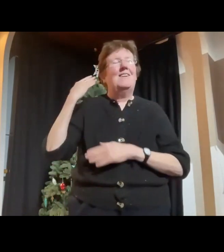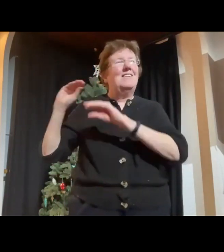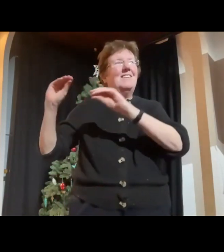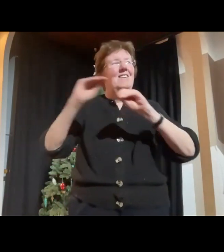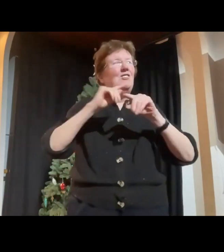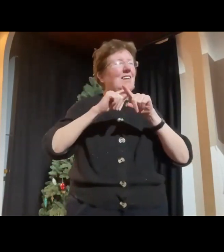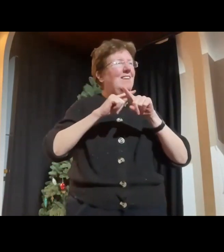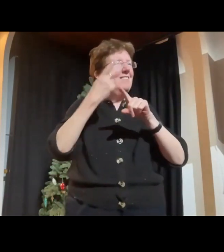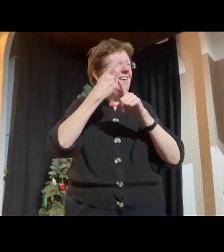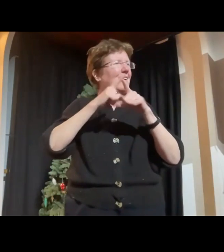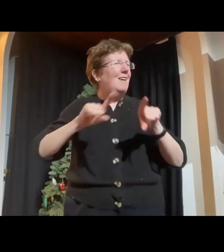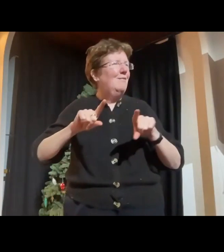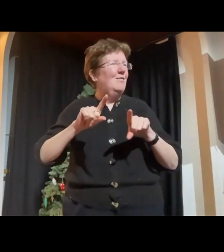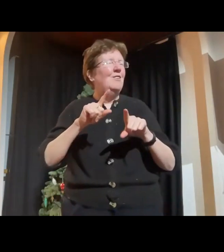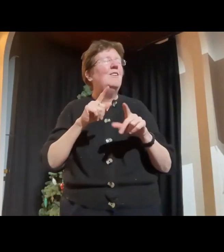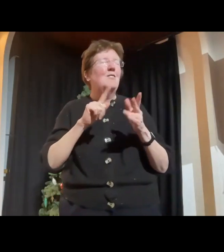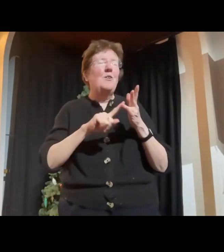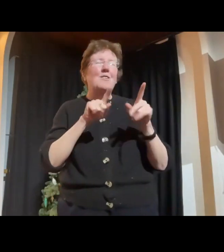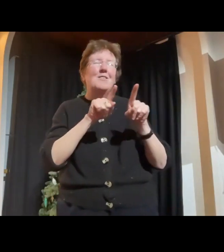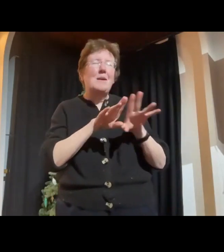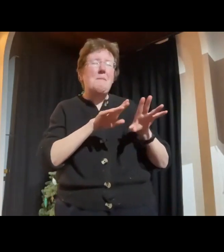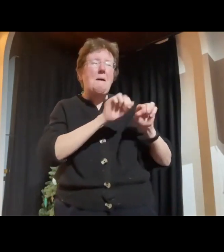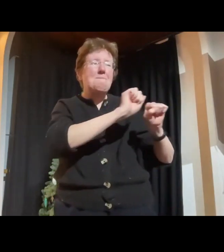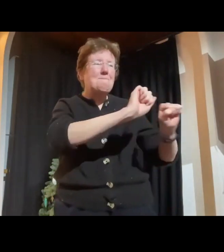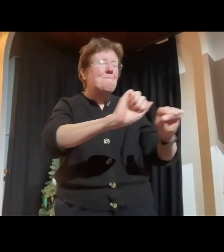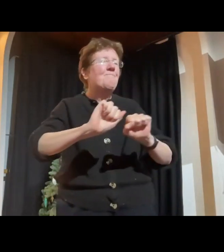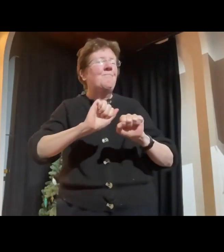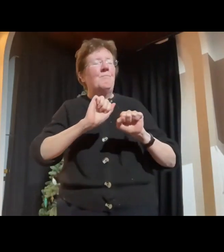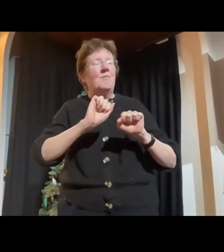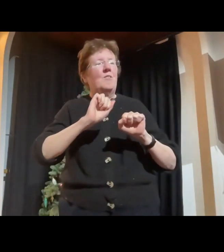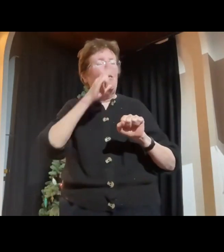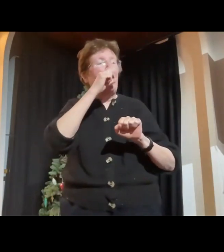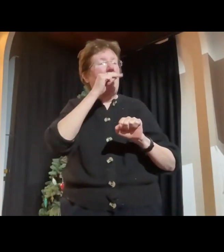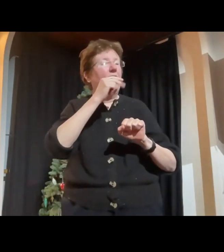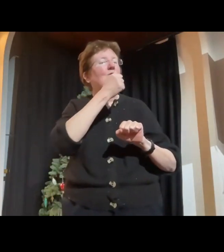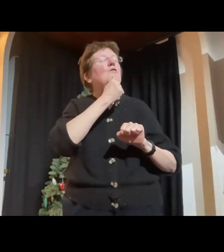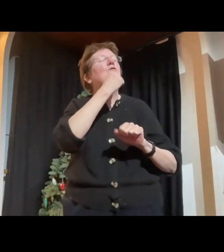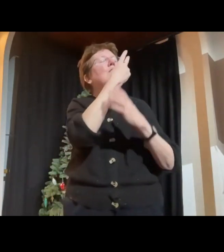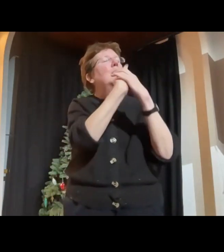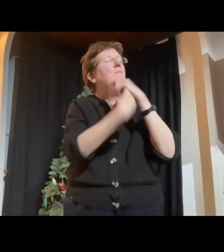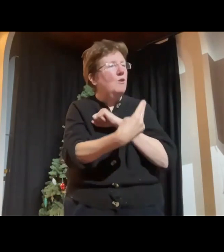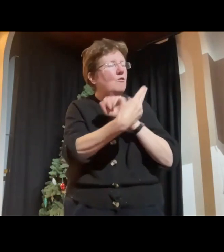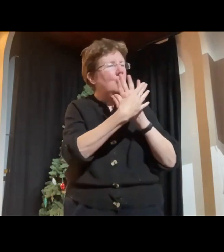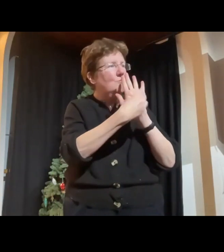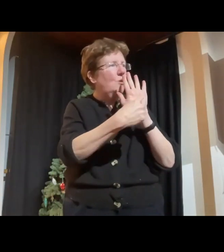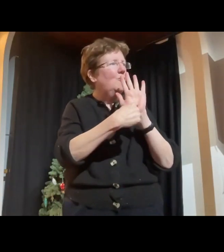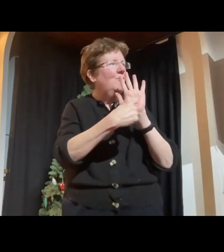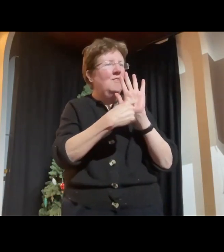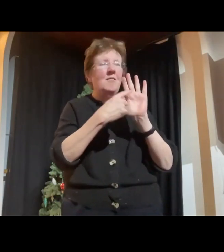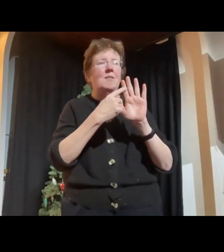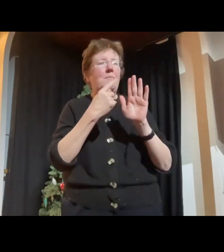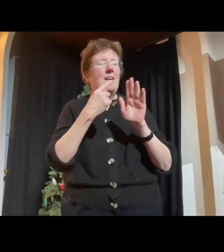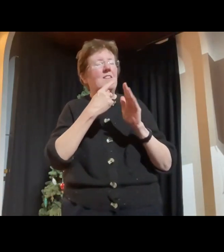course. Because in the past I taught English language, so it's very similar, but Gaelic uses